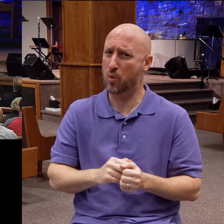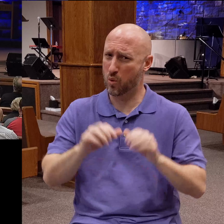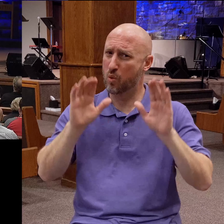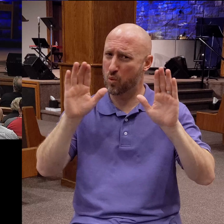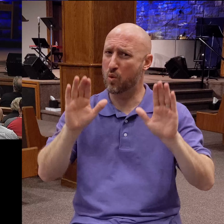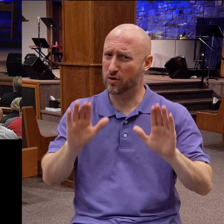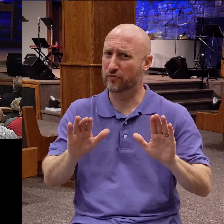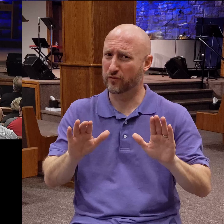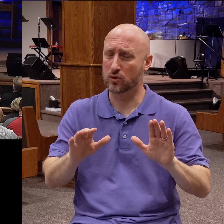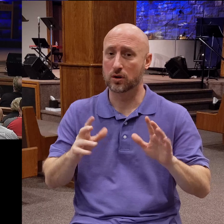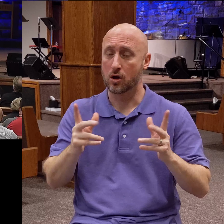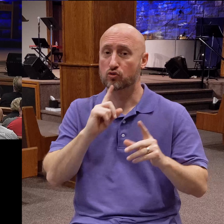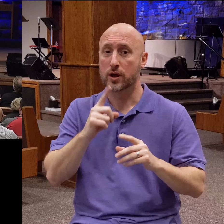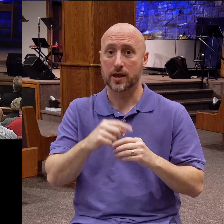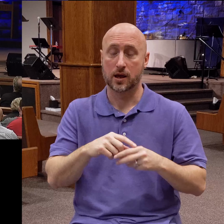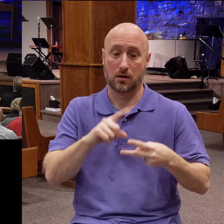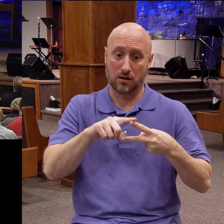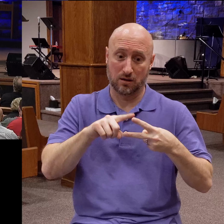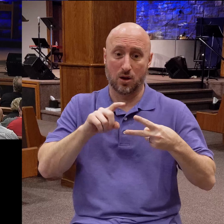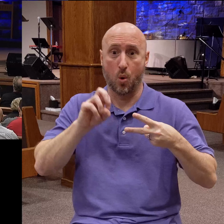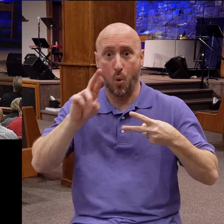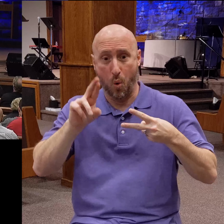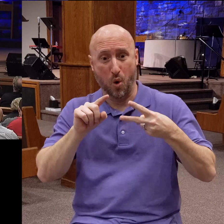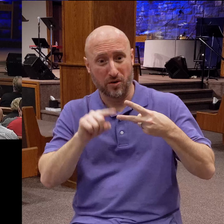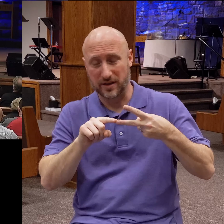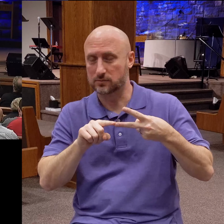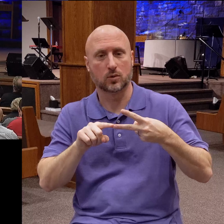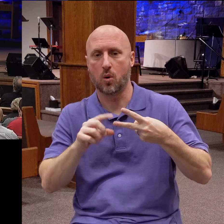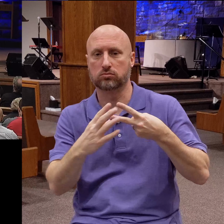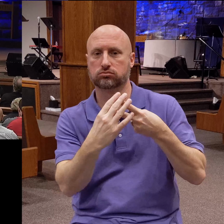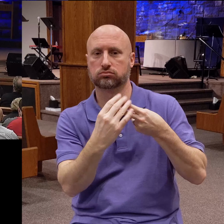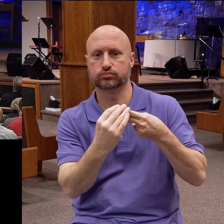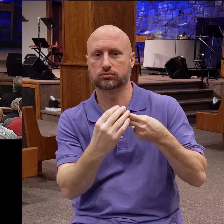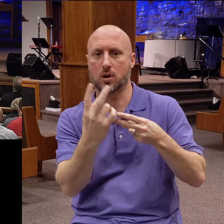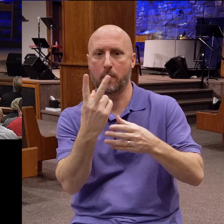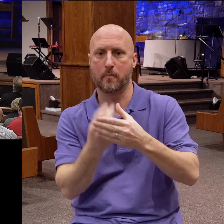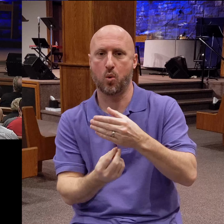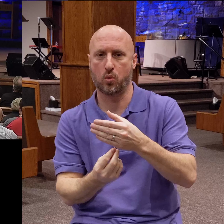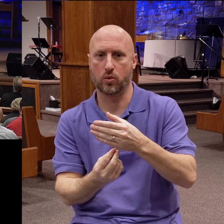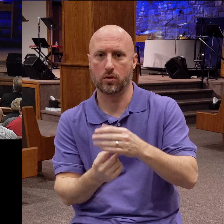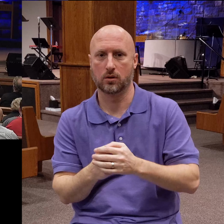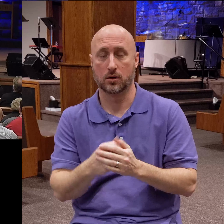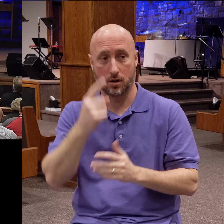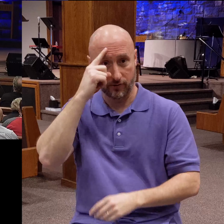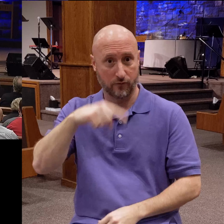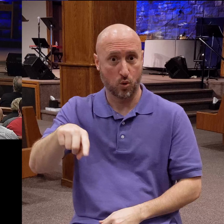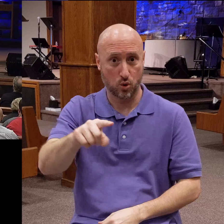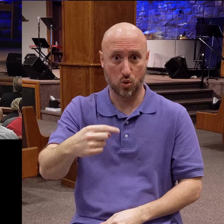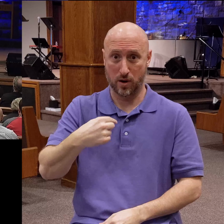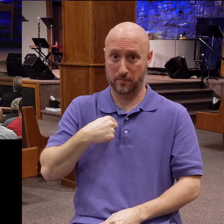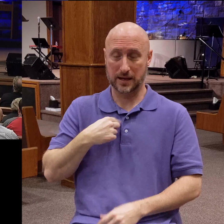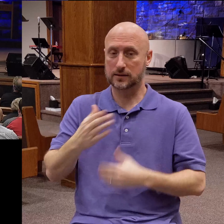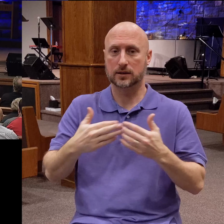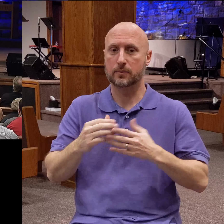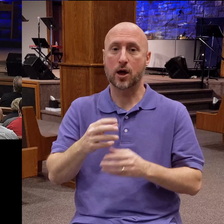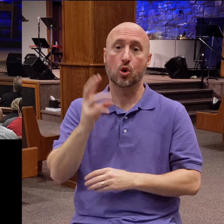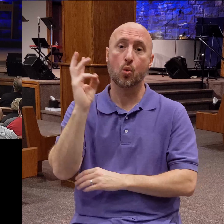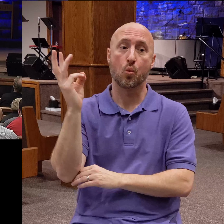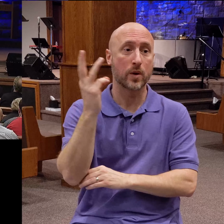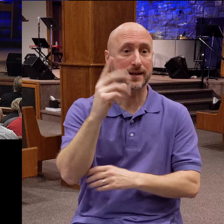not one or the other, it's both, obviously, and I think that's so important. But for you and I, if you're witnessing to your friends,